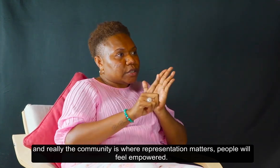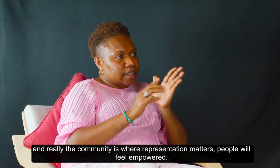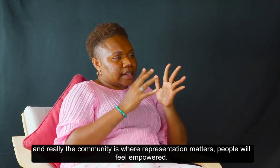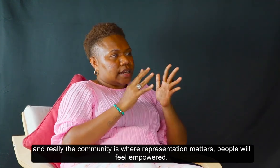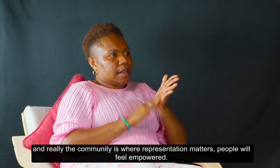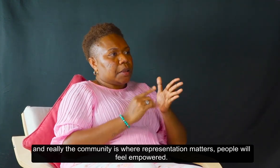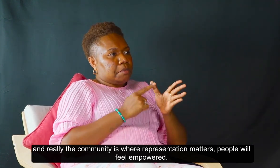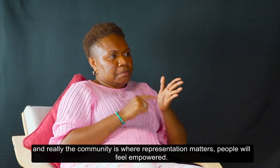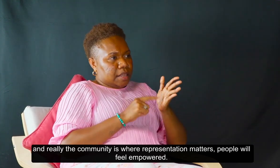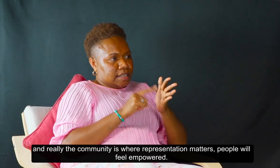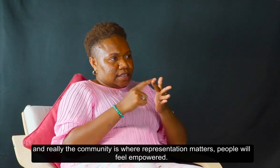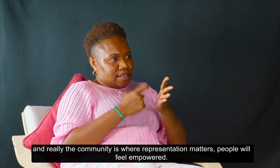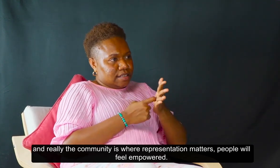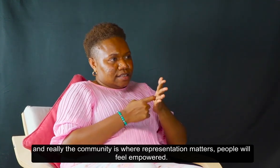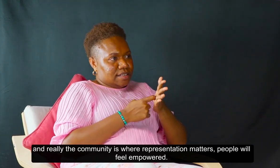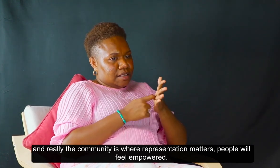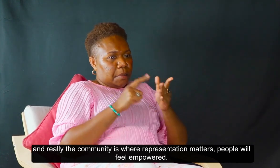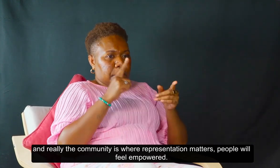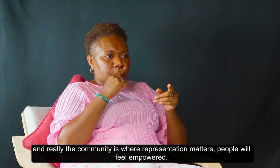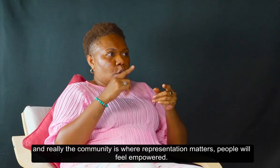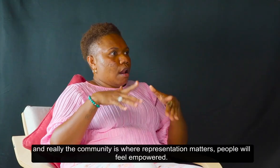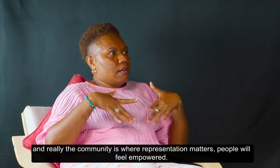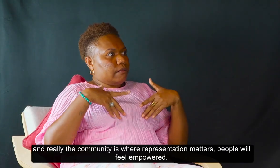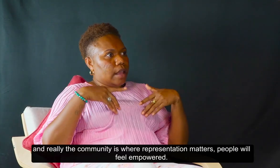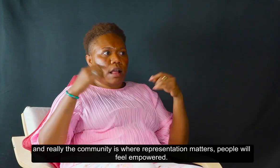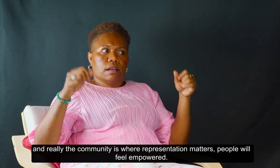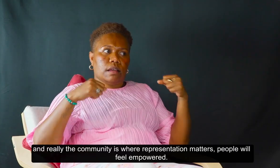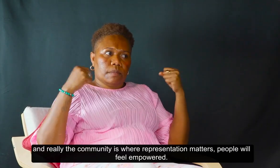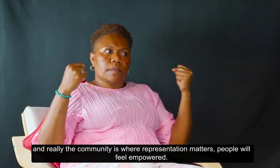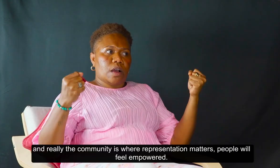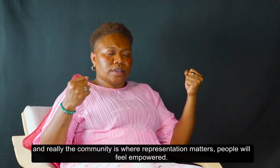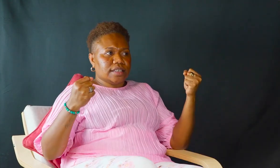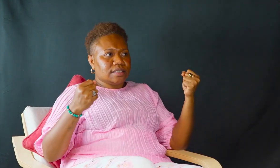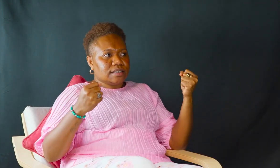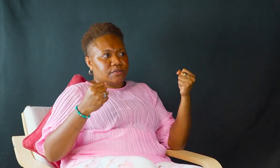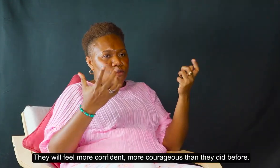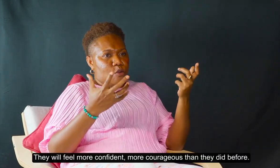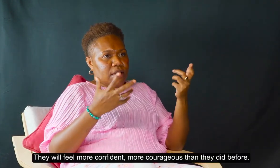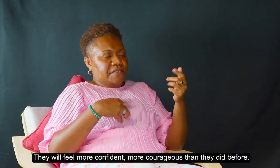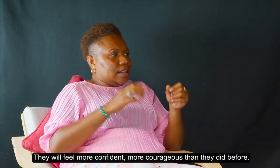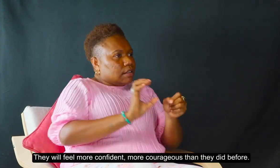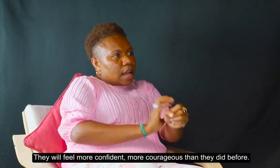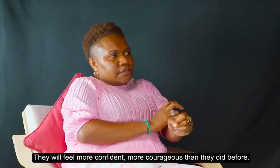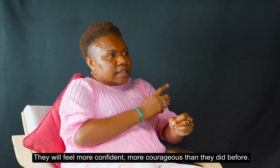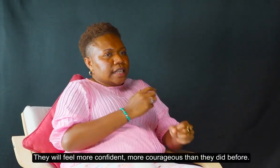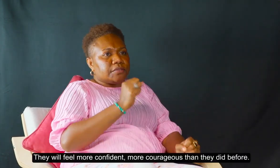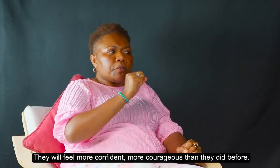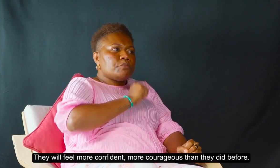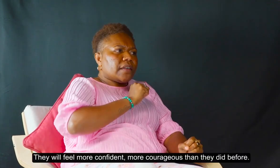where representation matters, people will feel empowered. They will feel more confident,